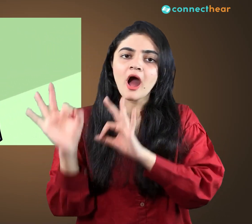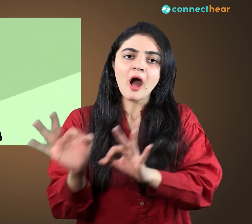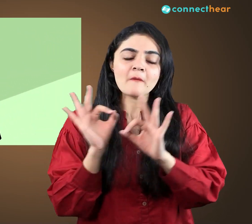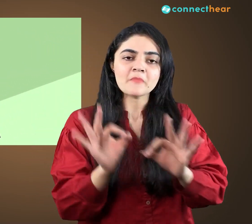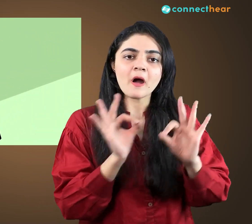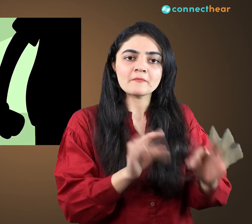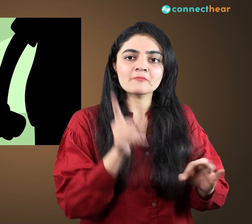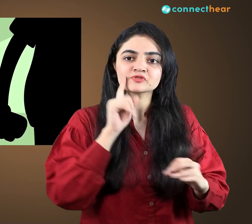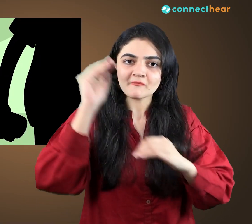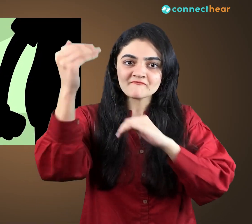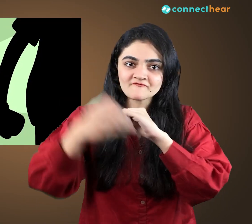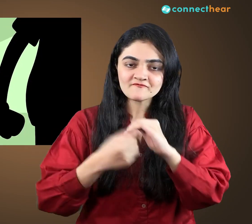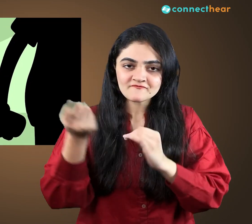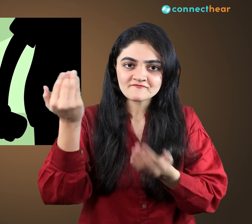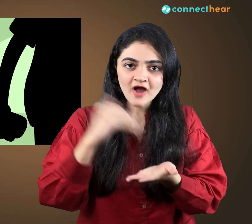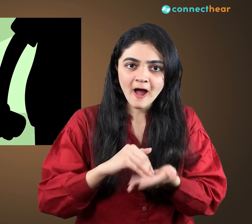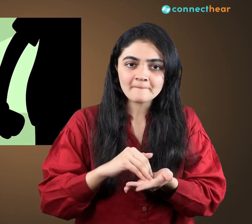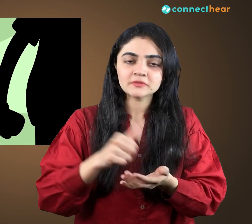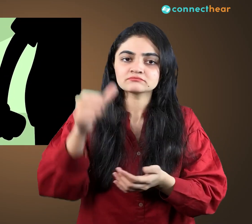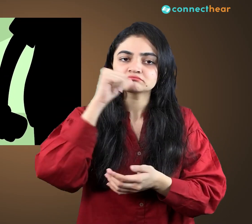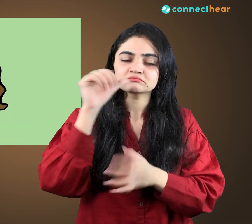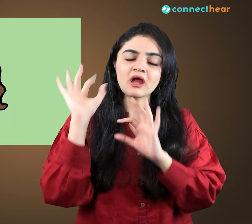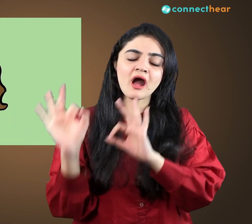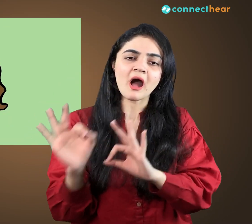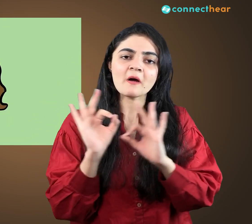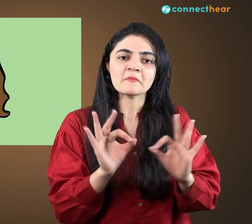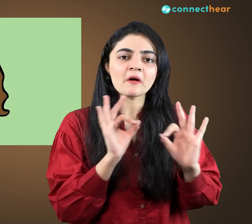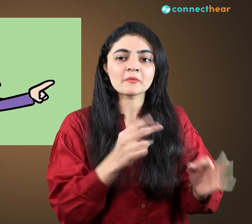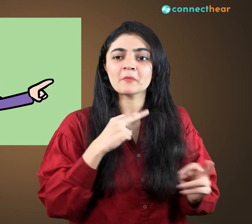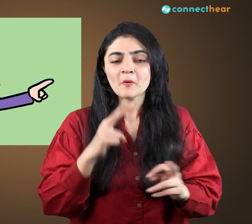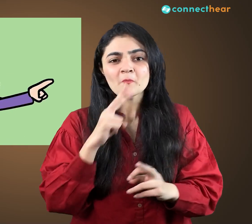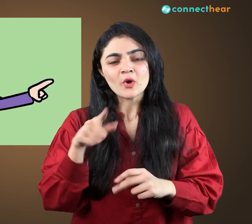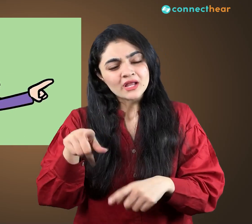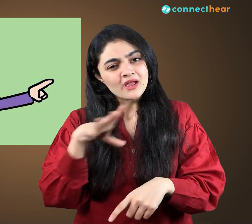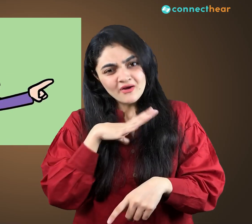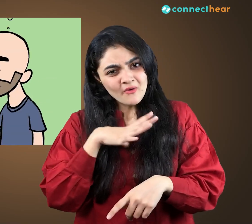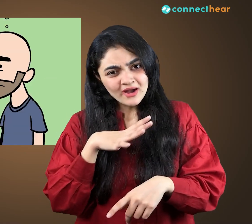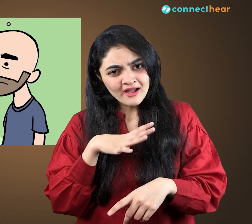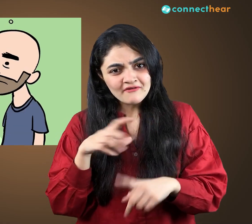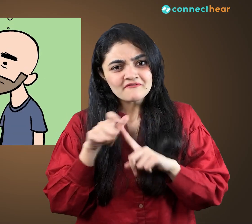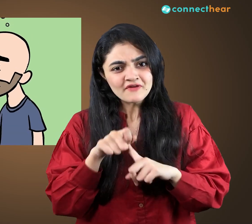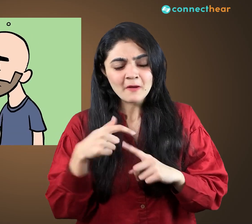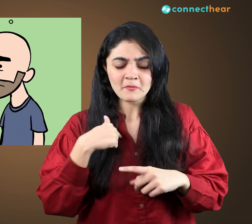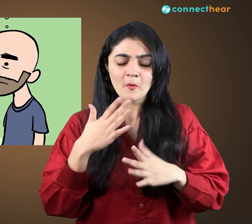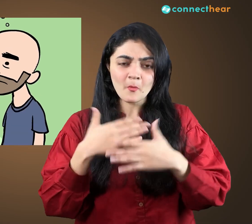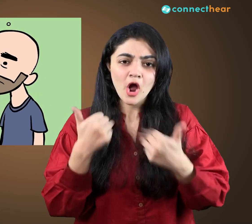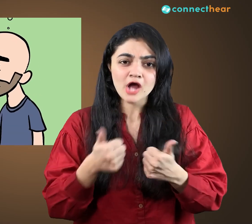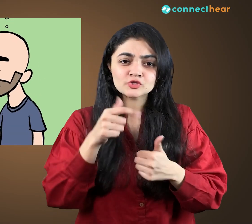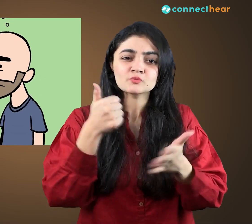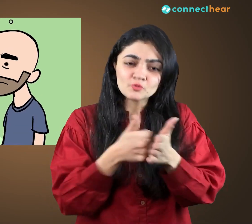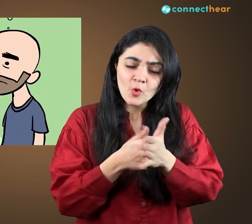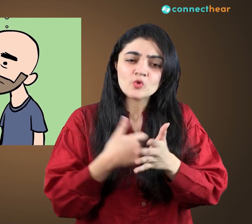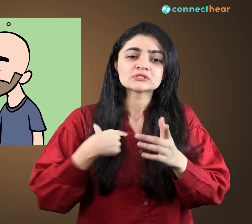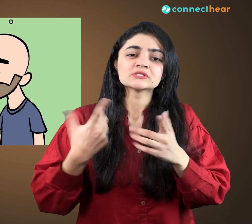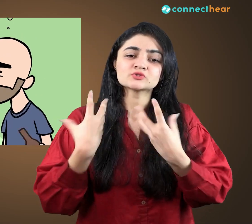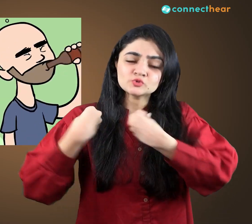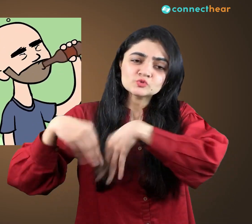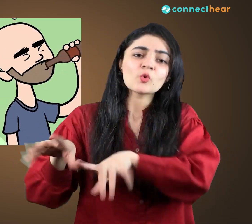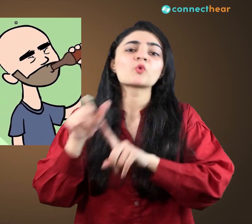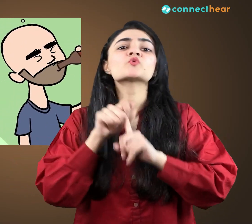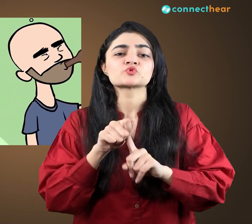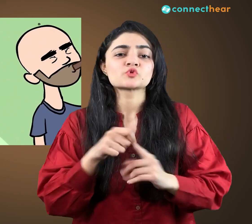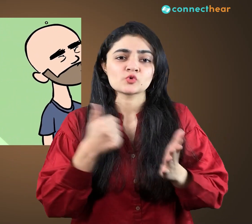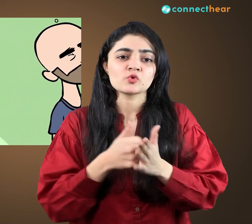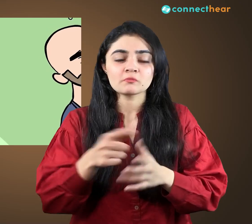again after returning, and I actually began to stand up to him. I told him, "This isn't okay, and I would really appreciate if you try to quit." But